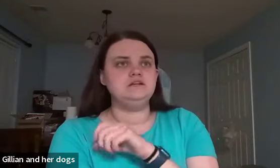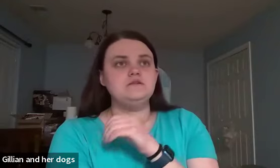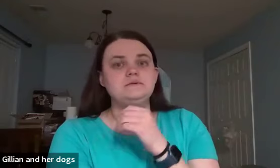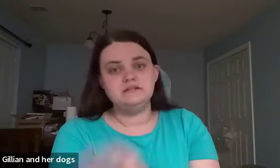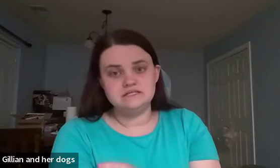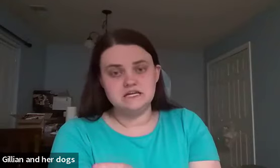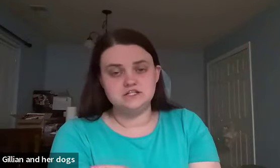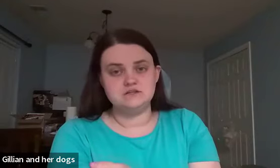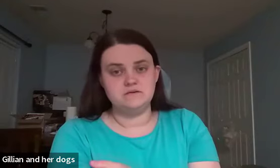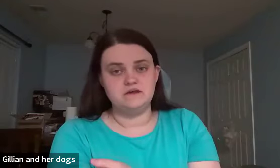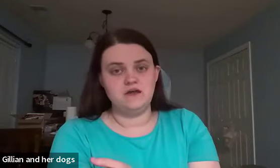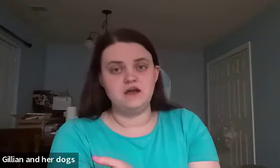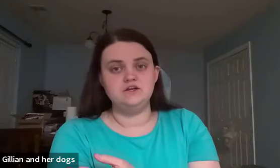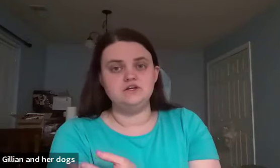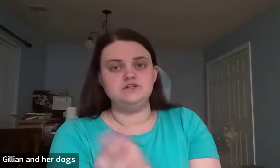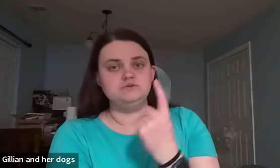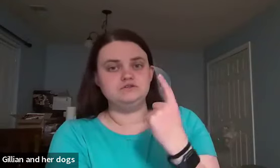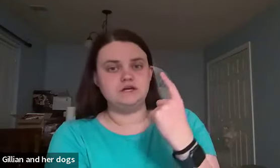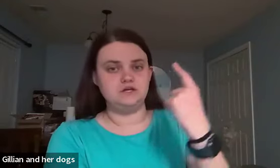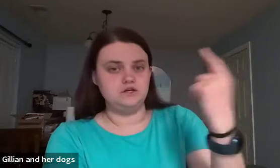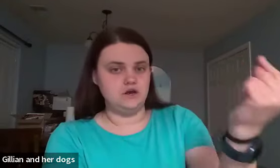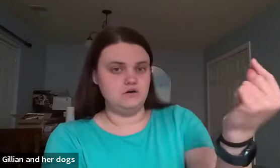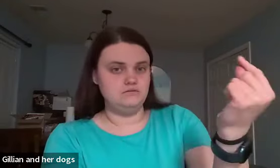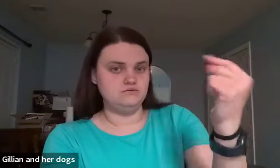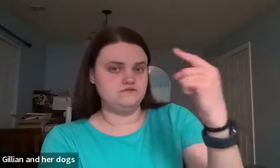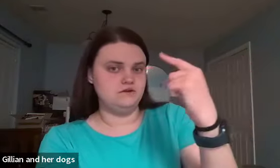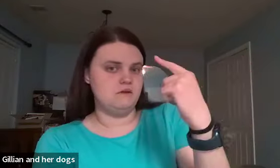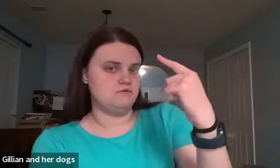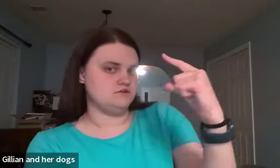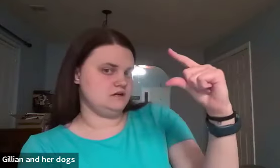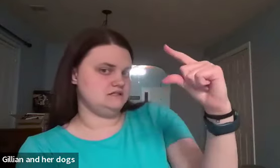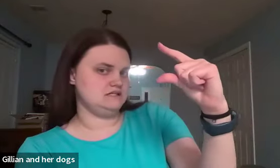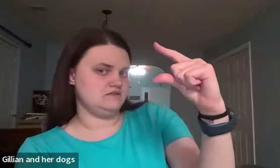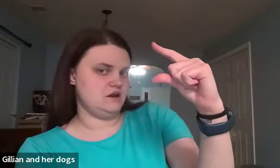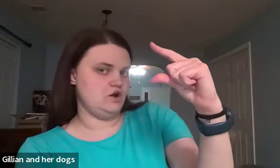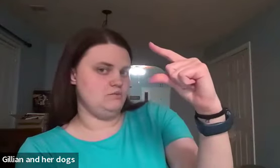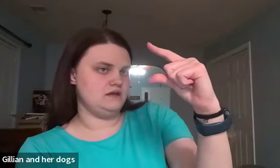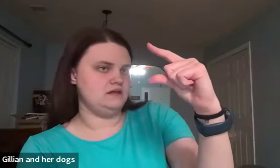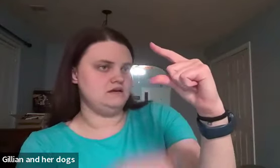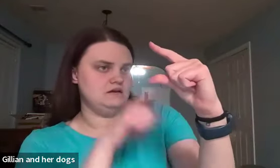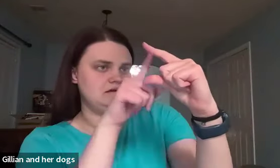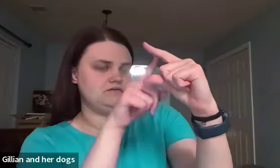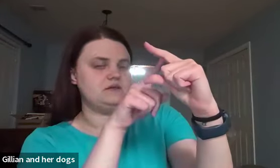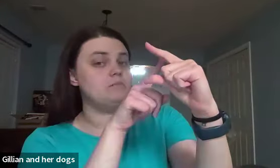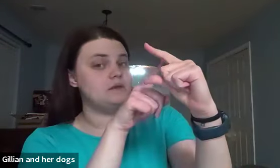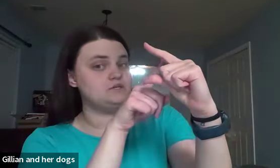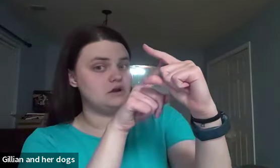to go to the police station or something like that, you would do like go, which if you remember is where I said it's like that open. Think about Baby